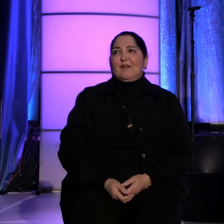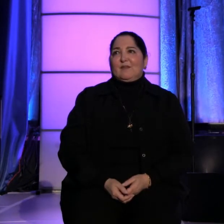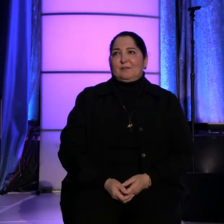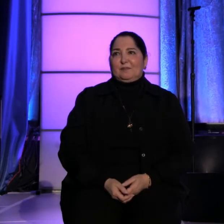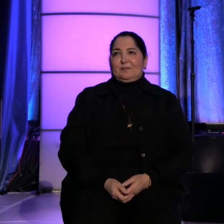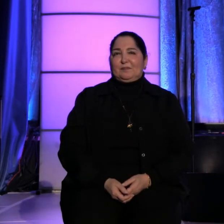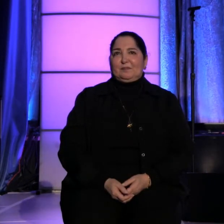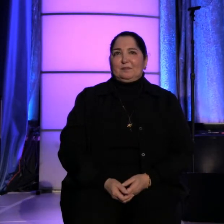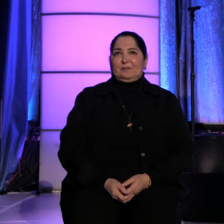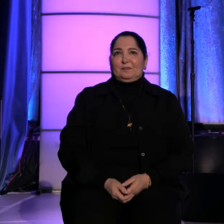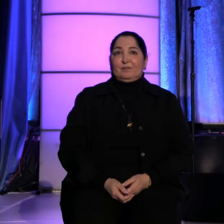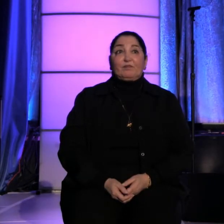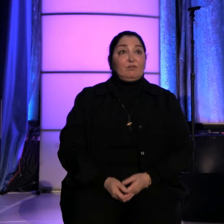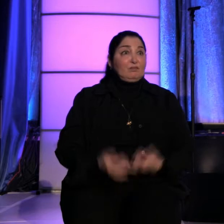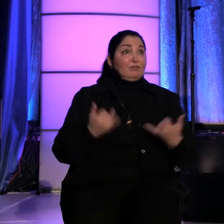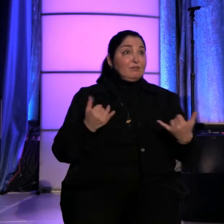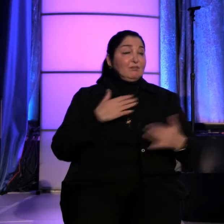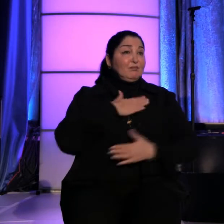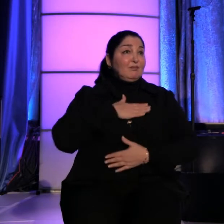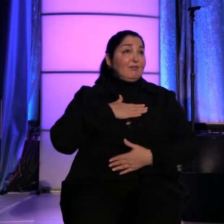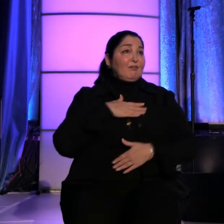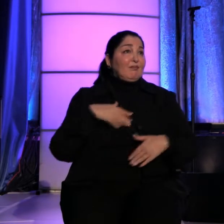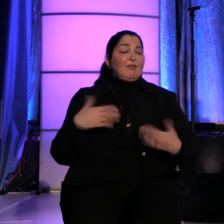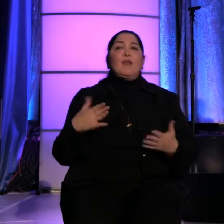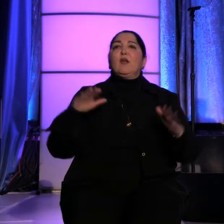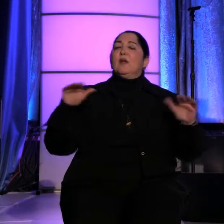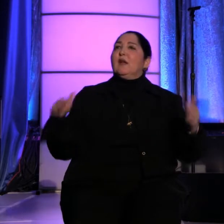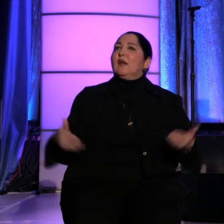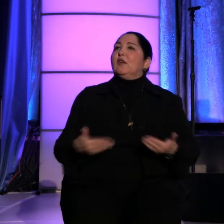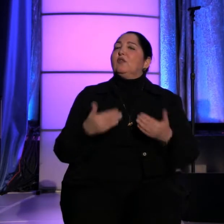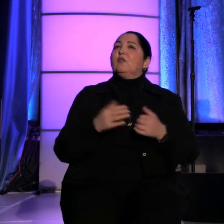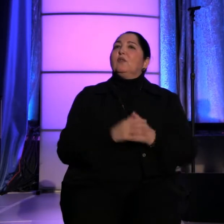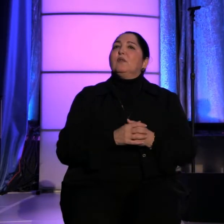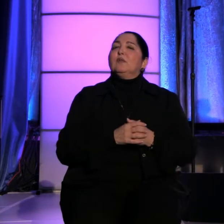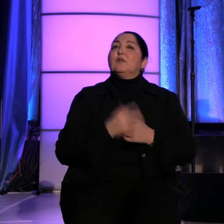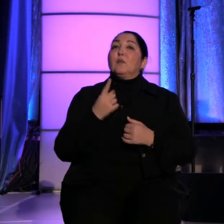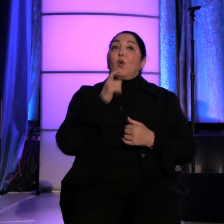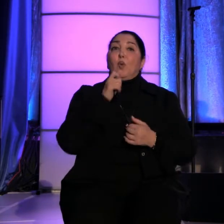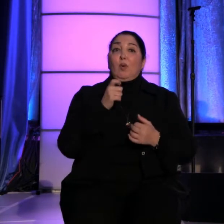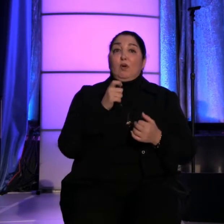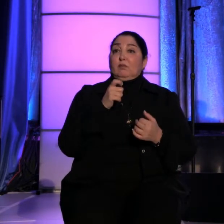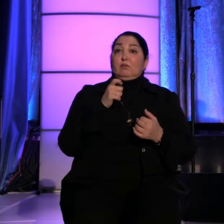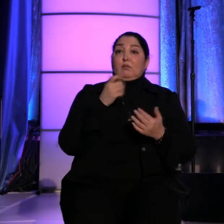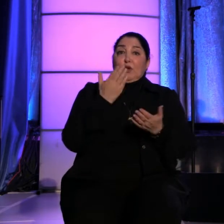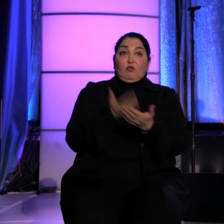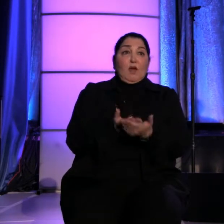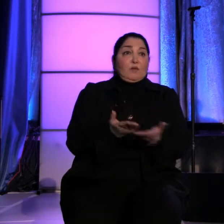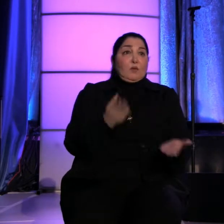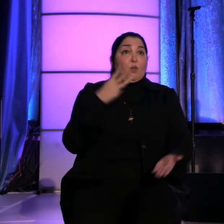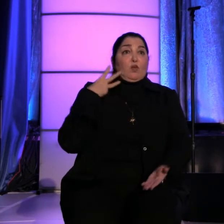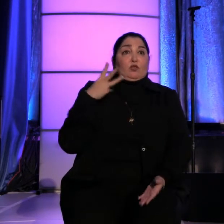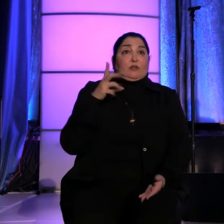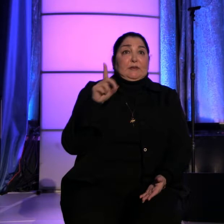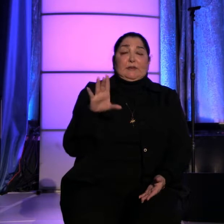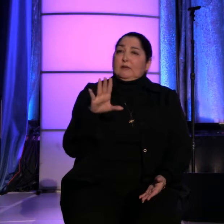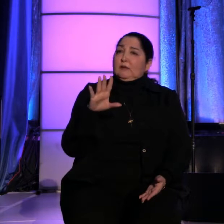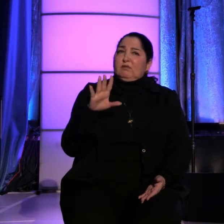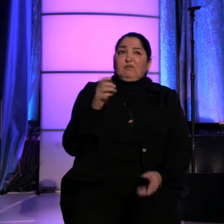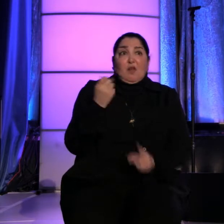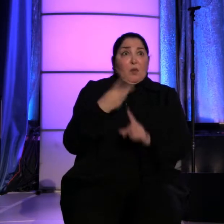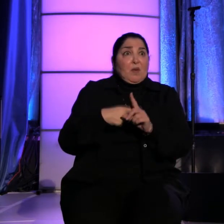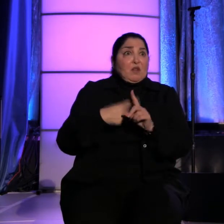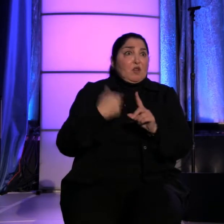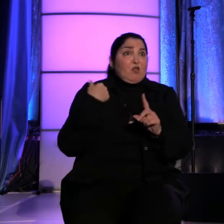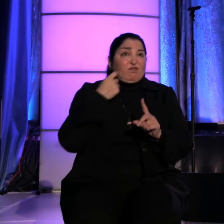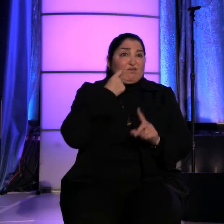And now, I have the great pleasure of introducing someone who arrived on the scene in Washington just a few months ago,